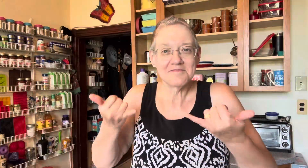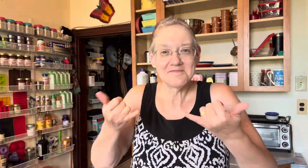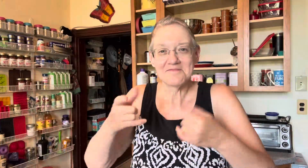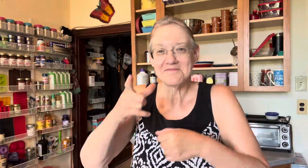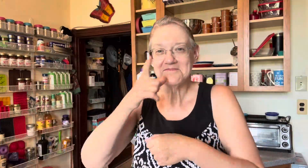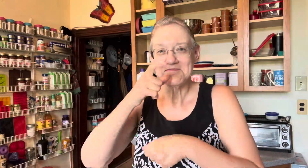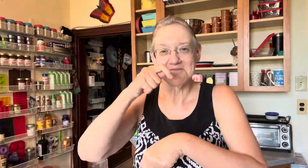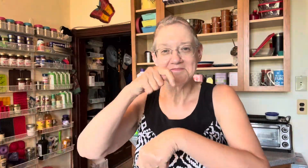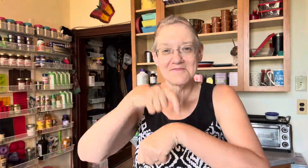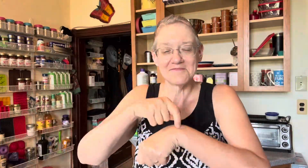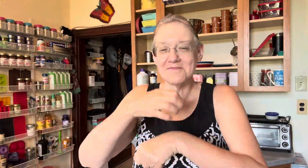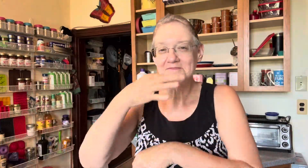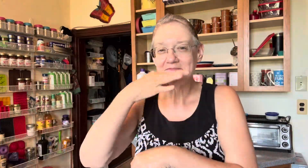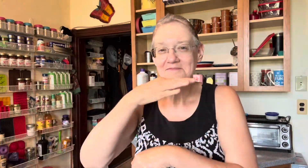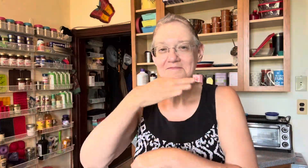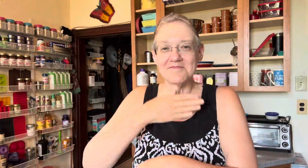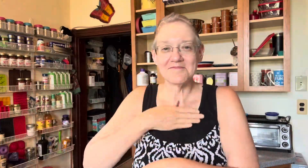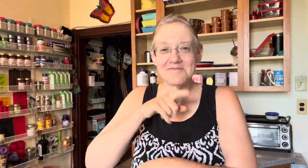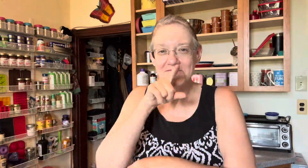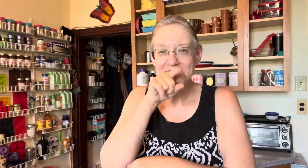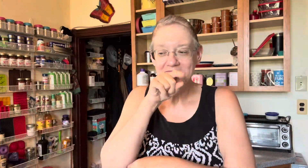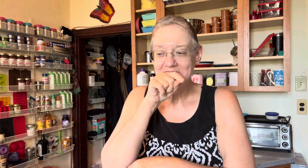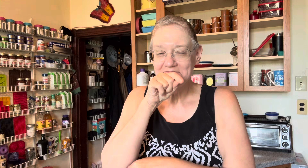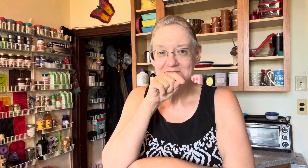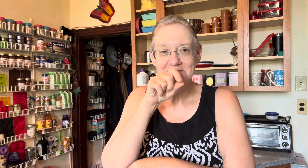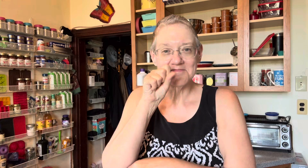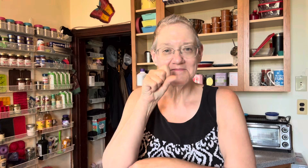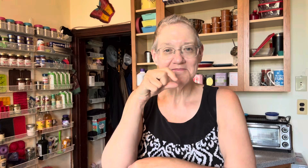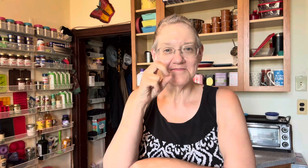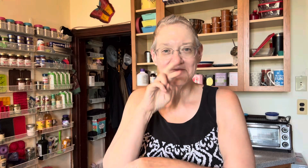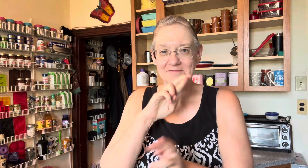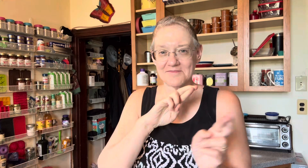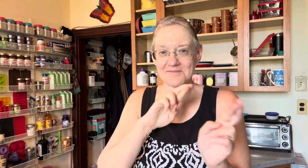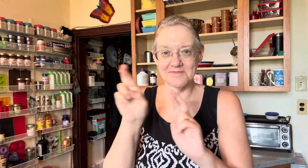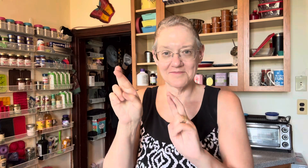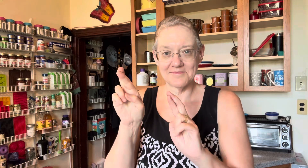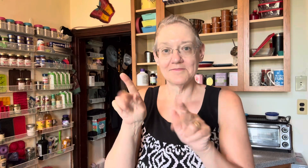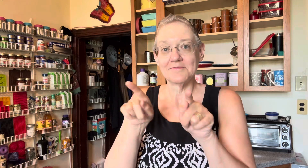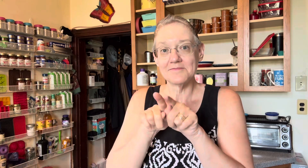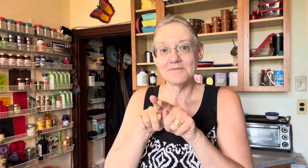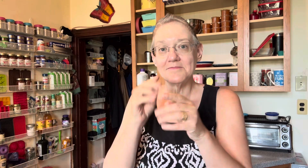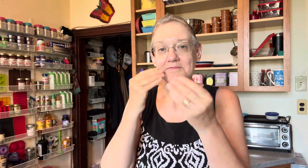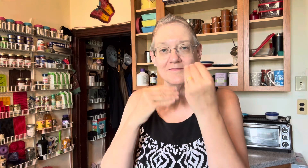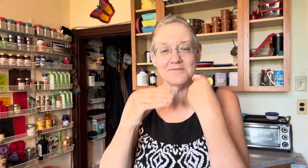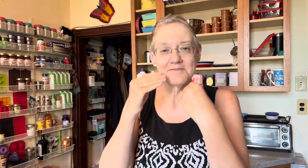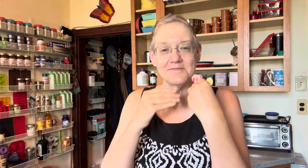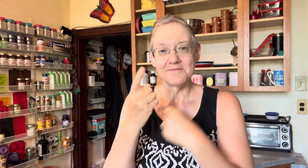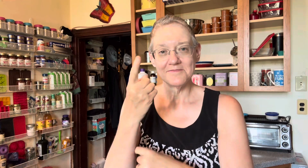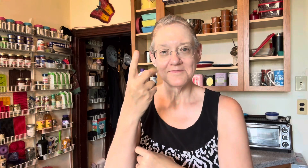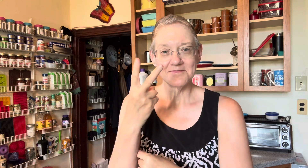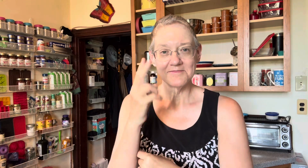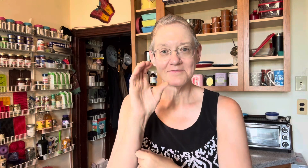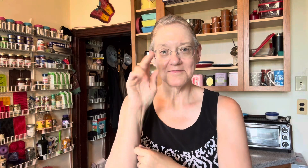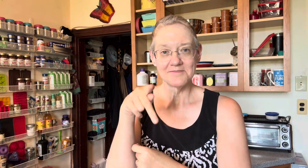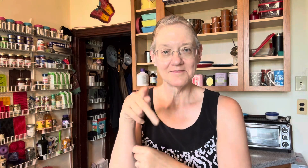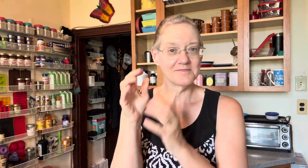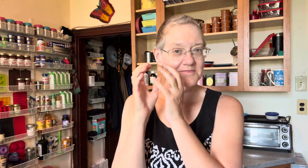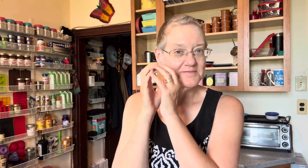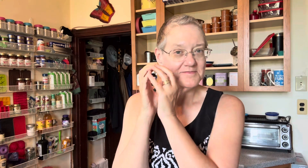Now it's time for lunch, and soon my chicken and squash are going to be ready. And along with that, I'm going to have half a cup of keto